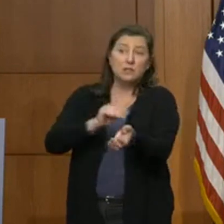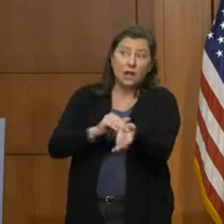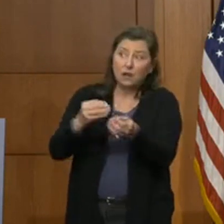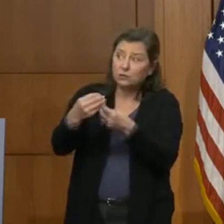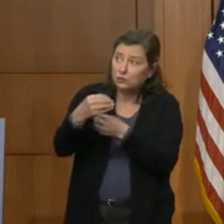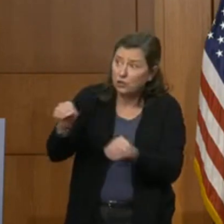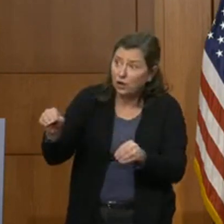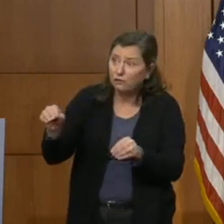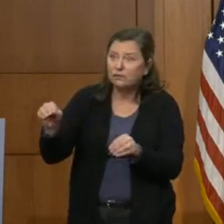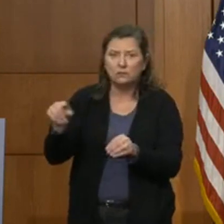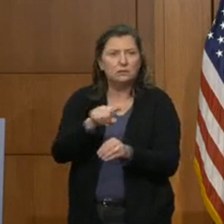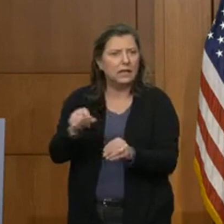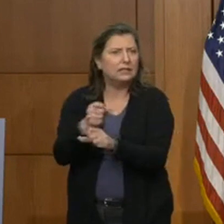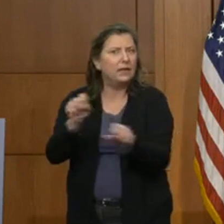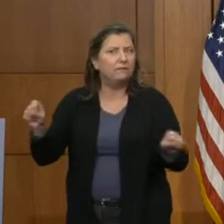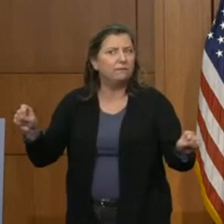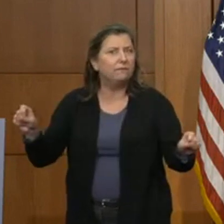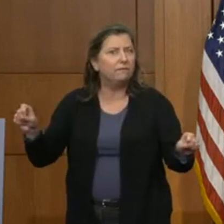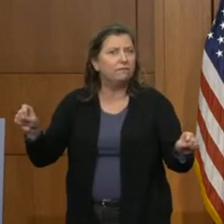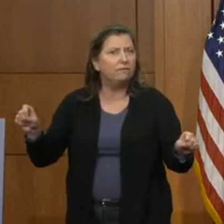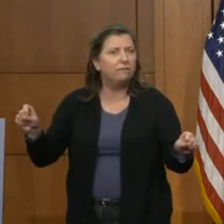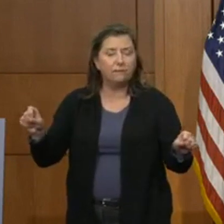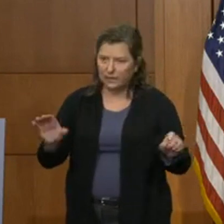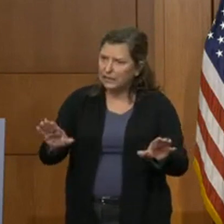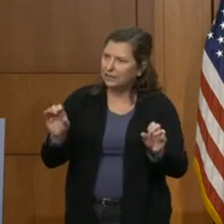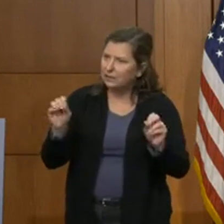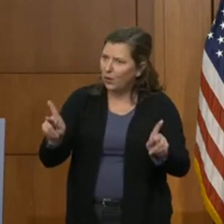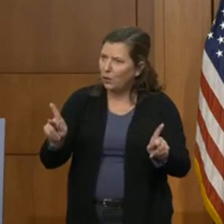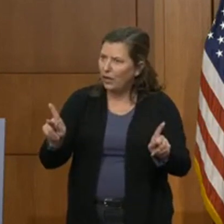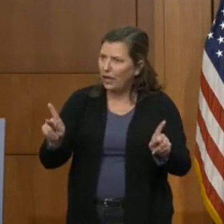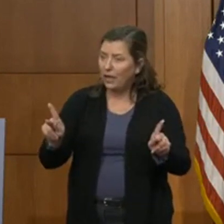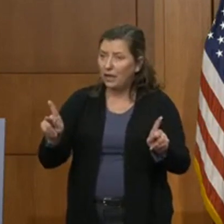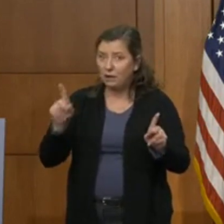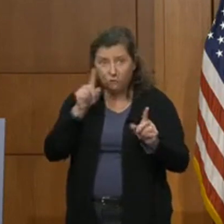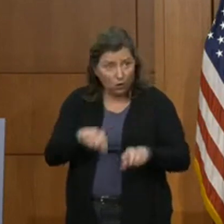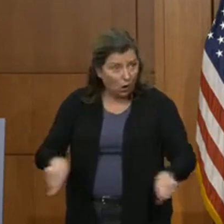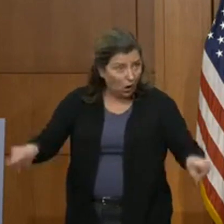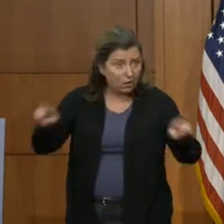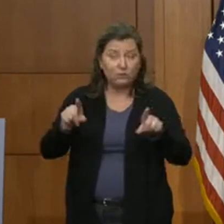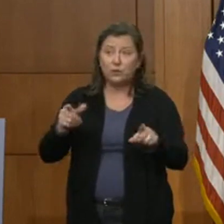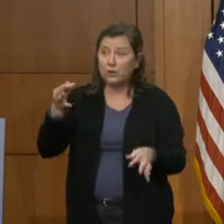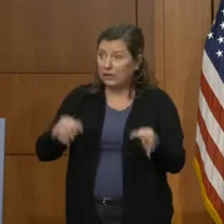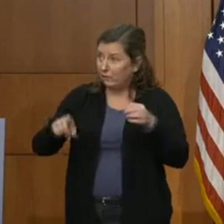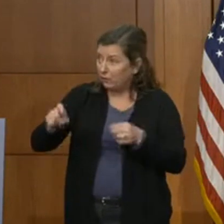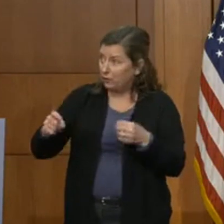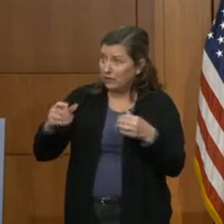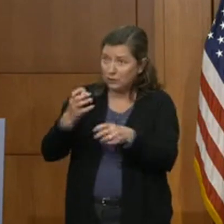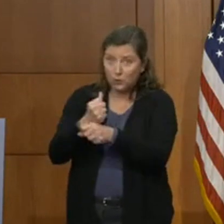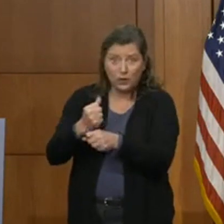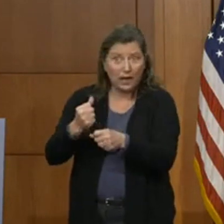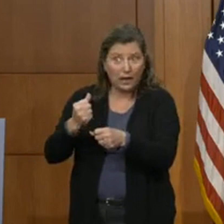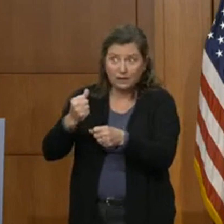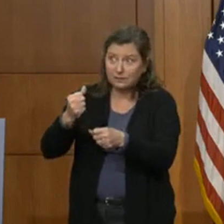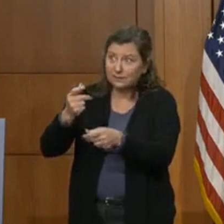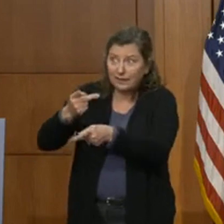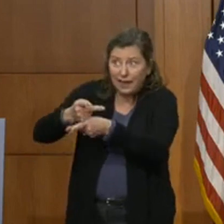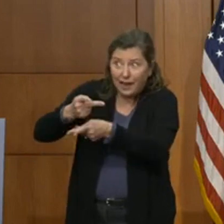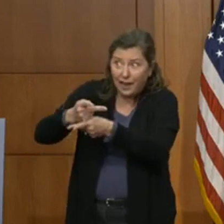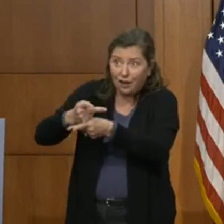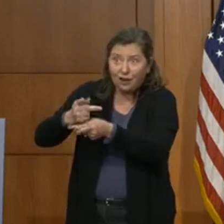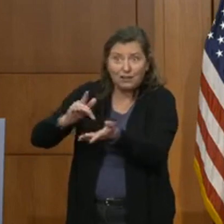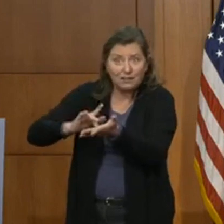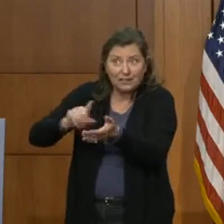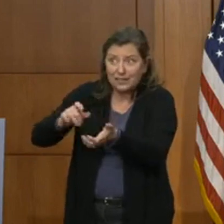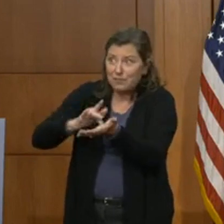offices are safe, and it's okay for all of you that need health care to get back into